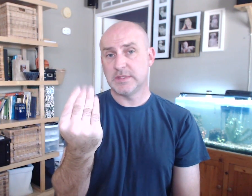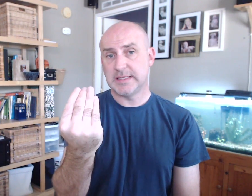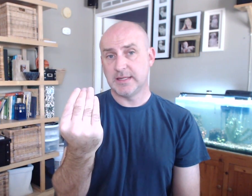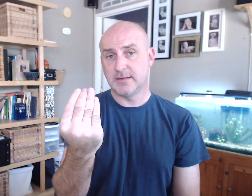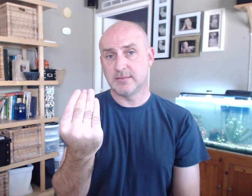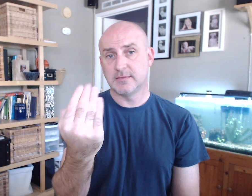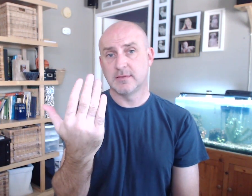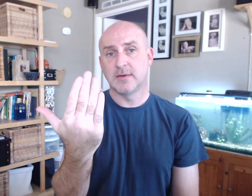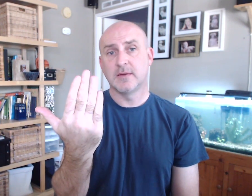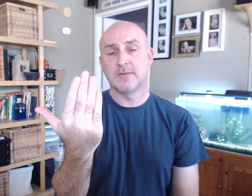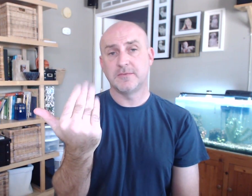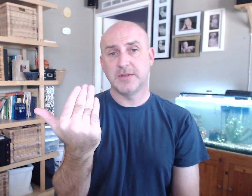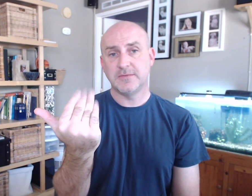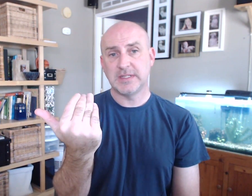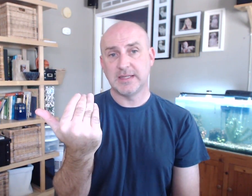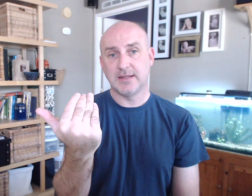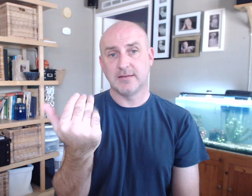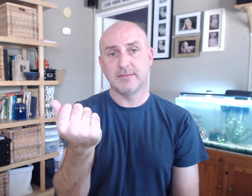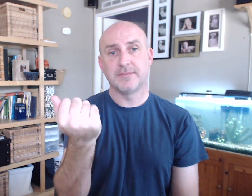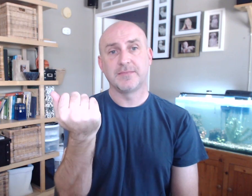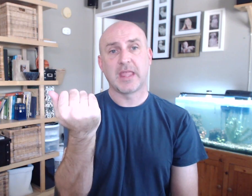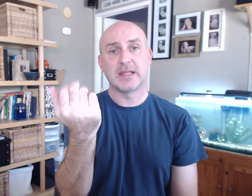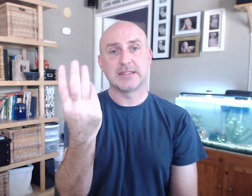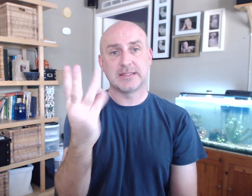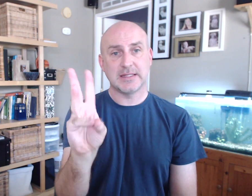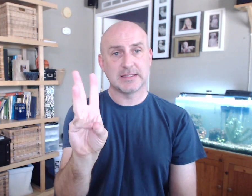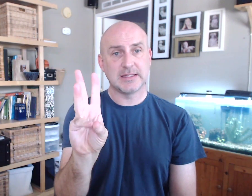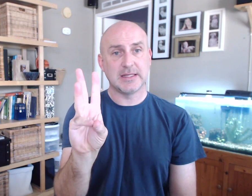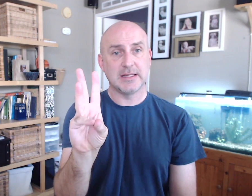14, 15, 16,